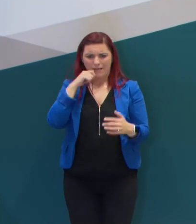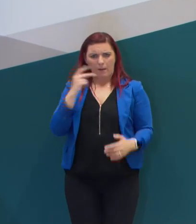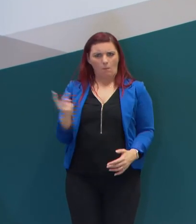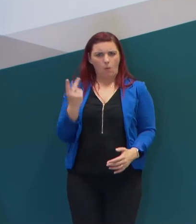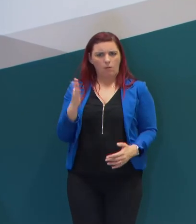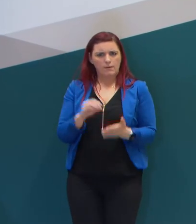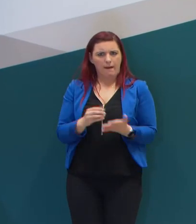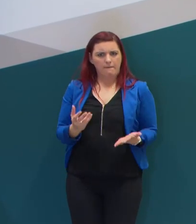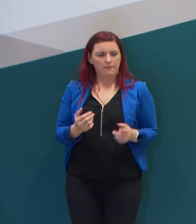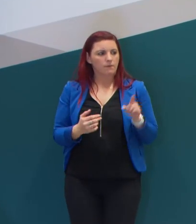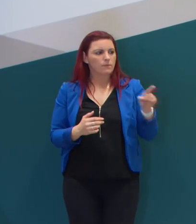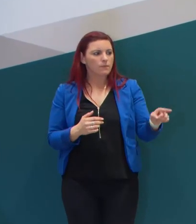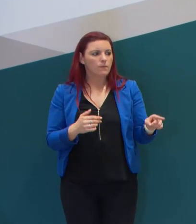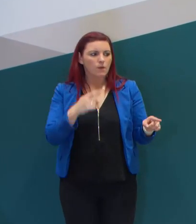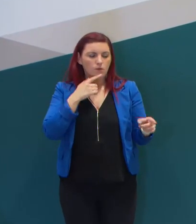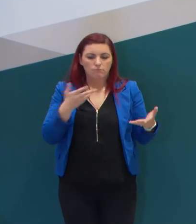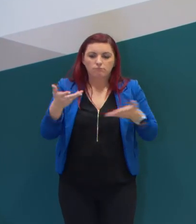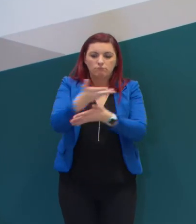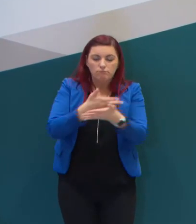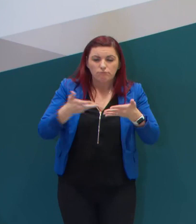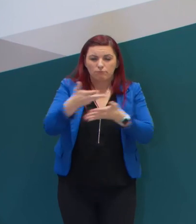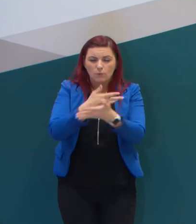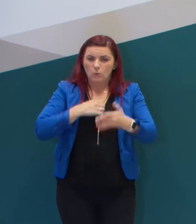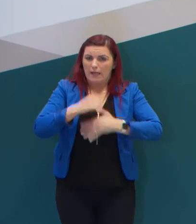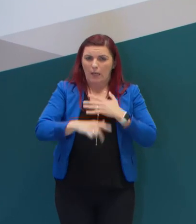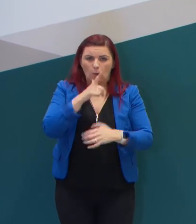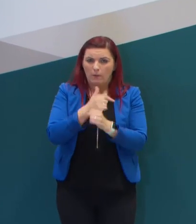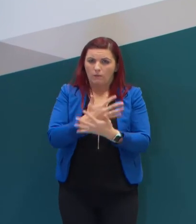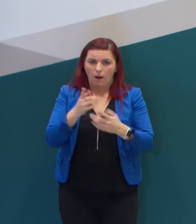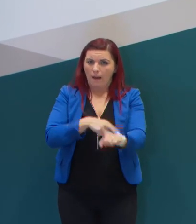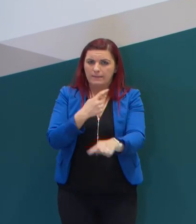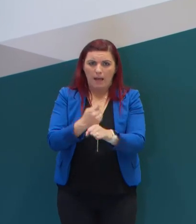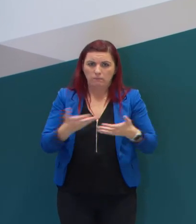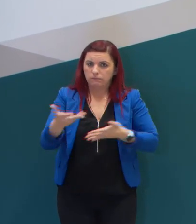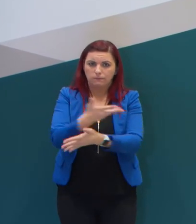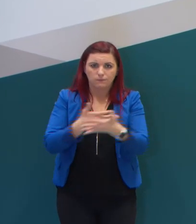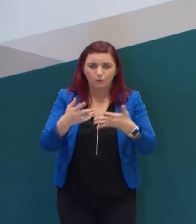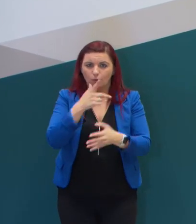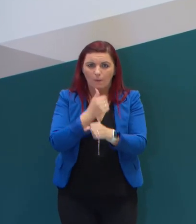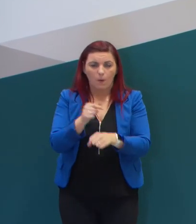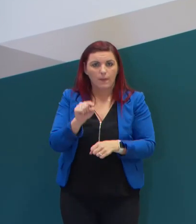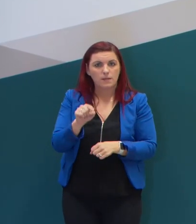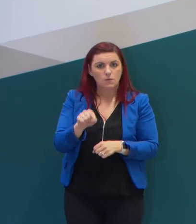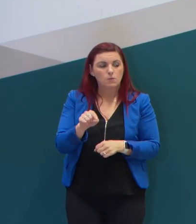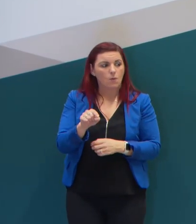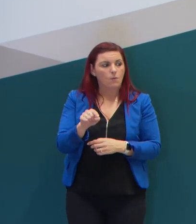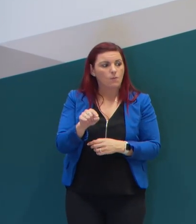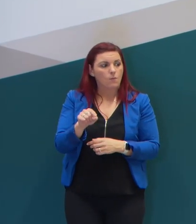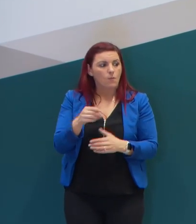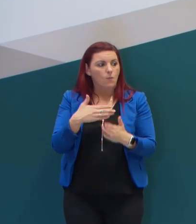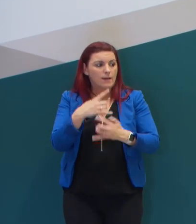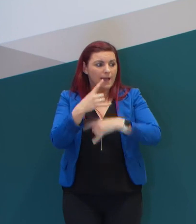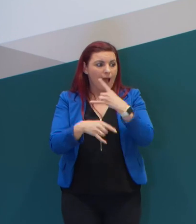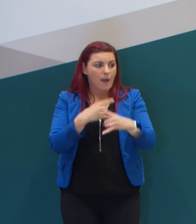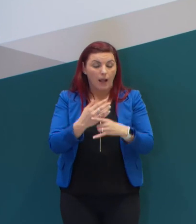so we spent quite a bit of time at our NEFID meeting having a discussion about this. What's clear is that the volume of people, the